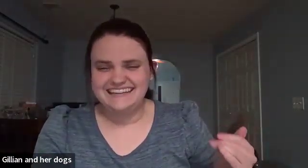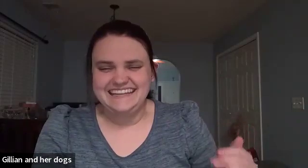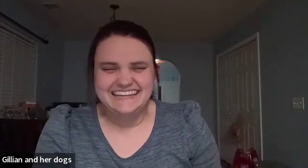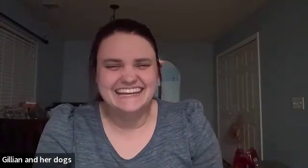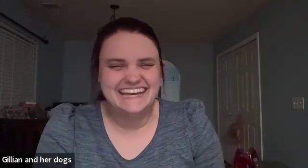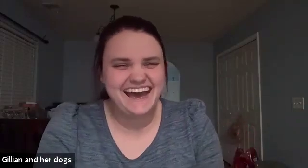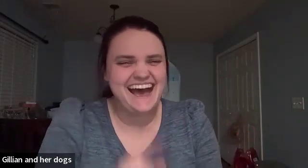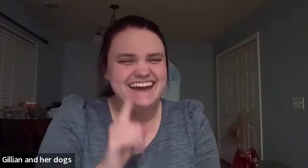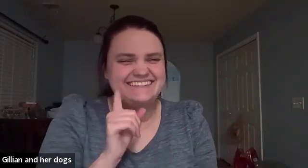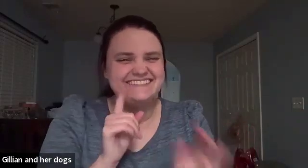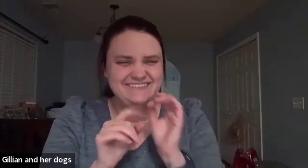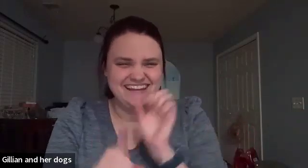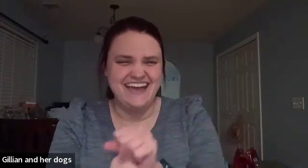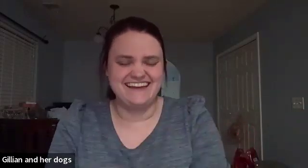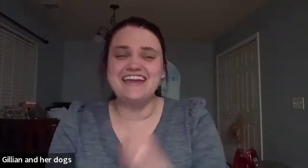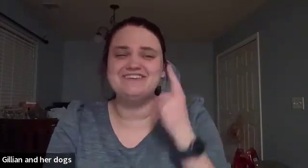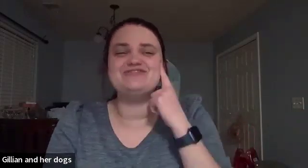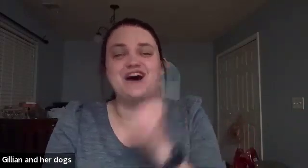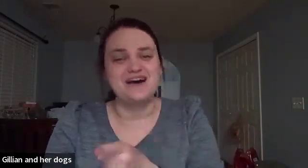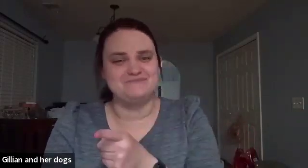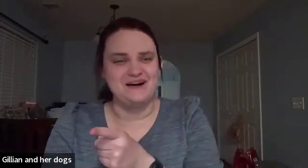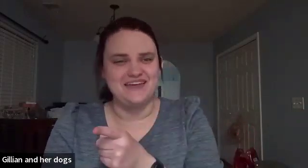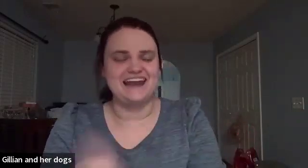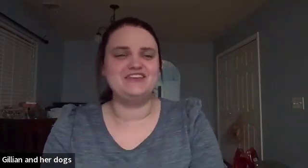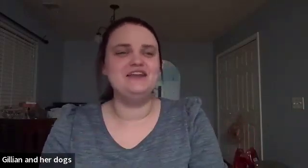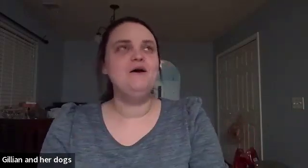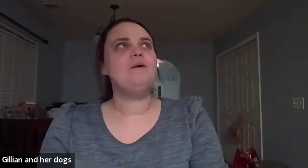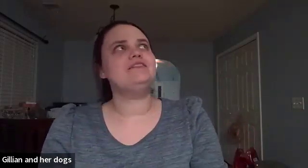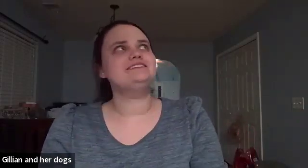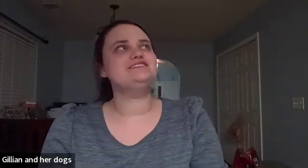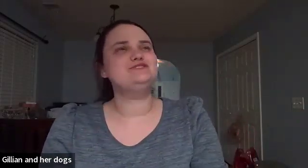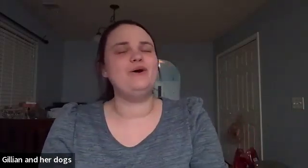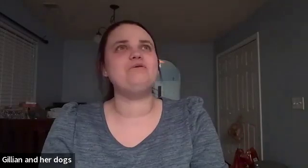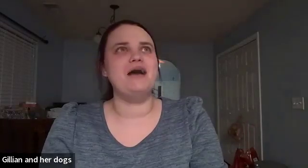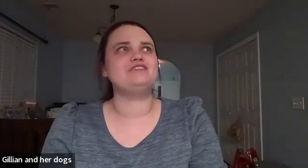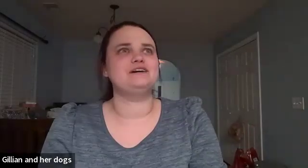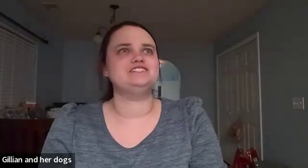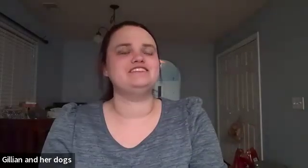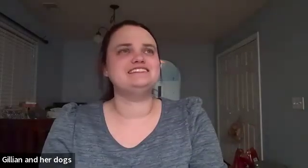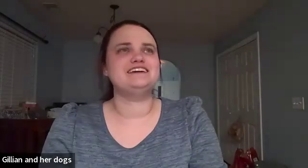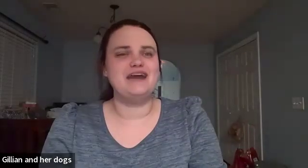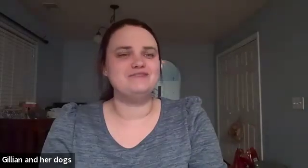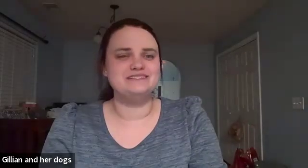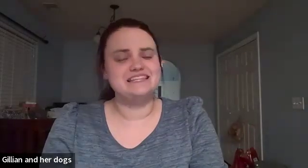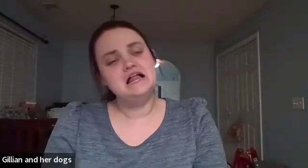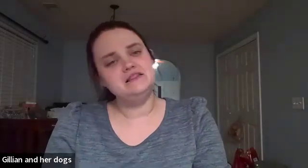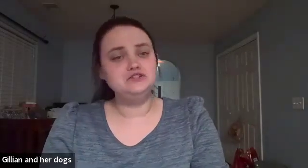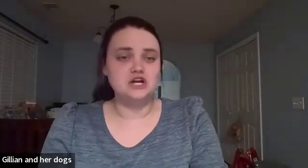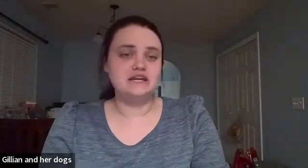I even thought about that. I thought, Wow, this is a total math question. That's like what everyone says, little Johnny